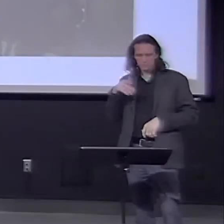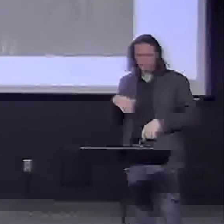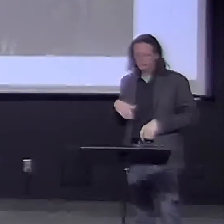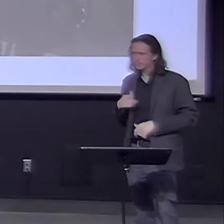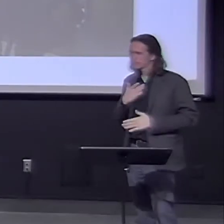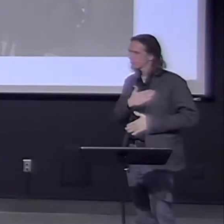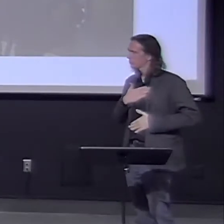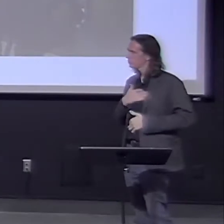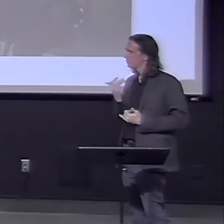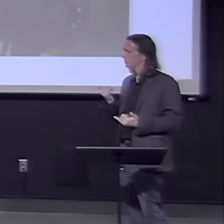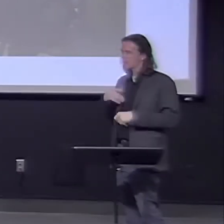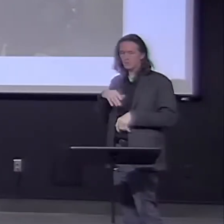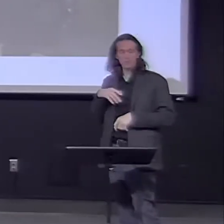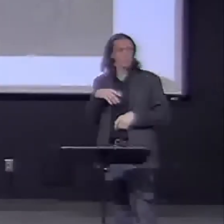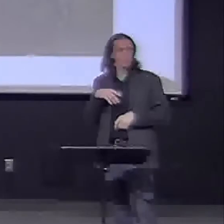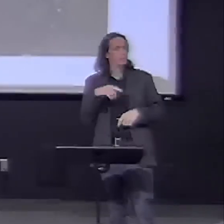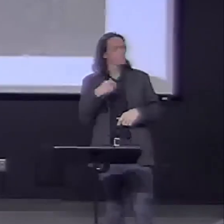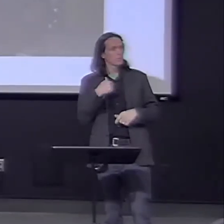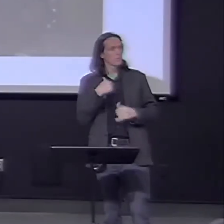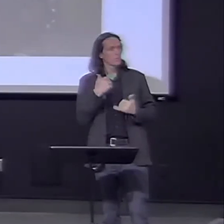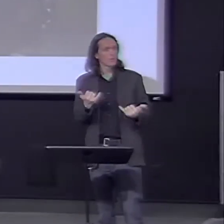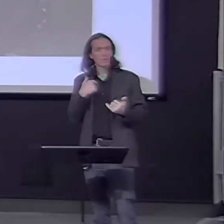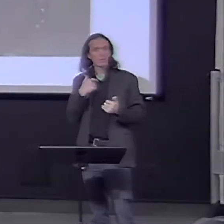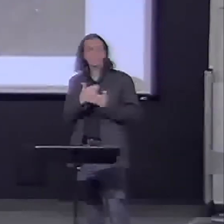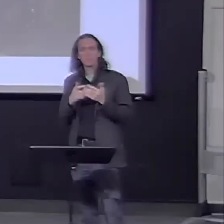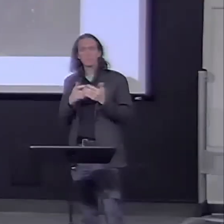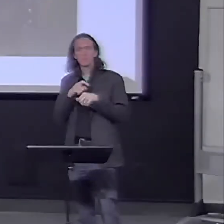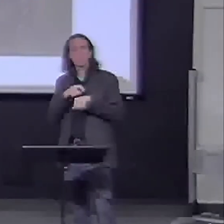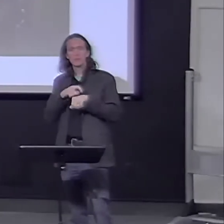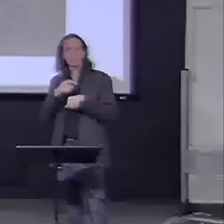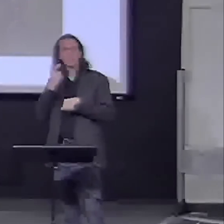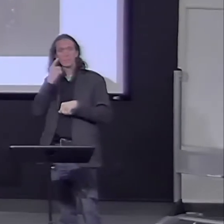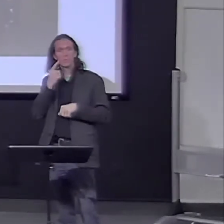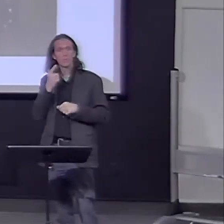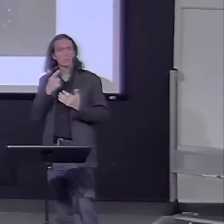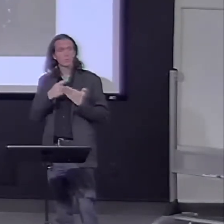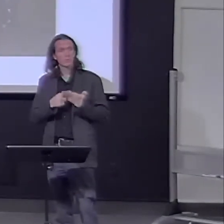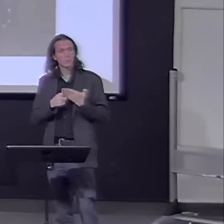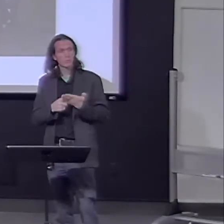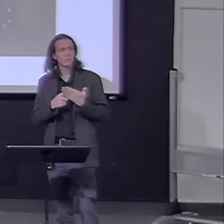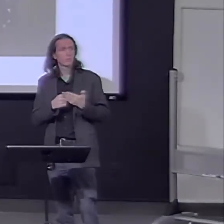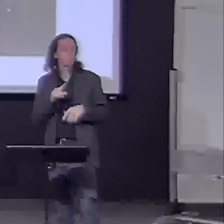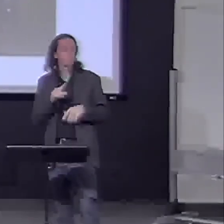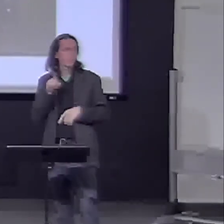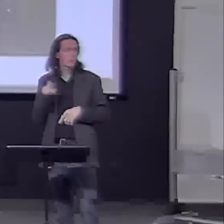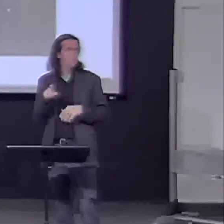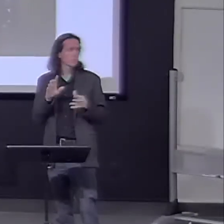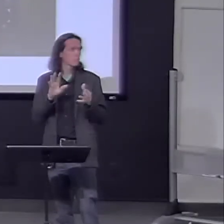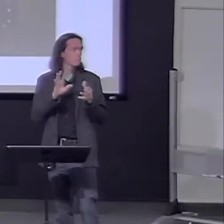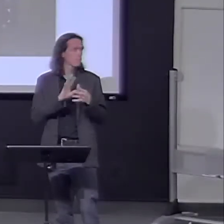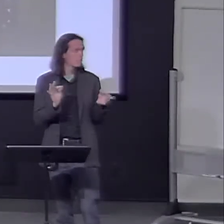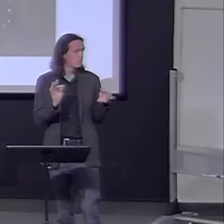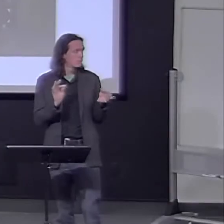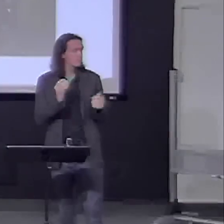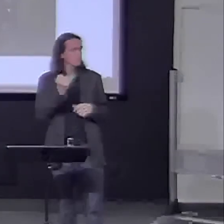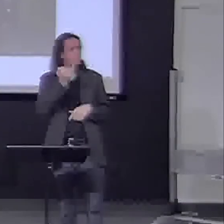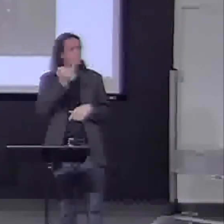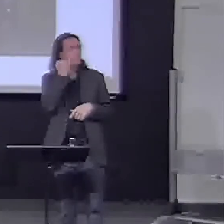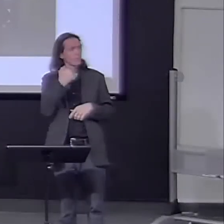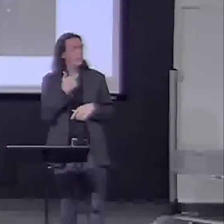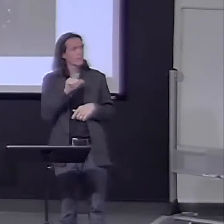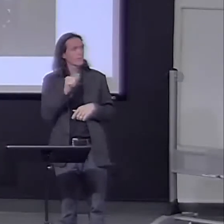That was a wonderful presentation. I really enjoyed that today. So now we do have some time for some discussion. Any